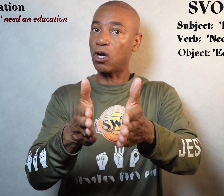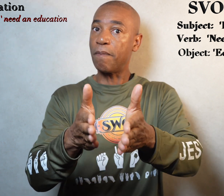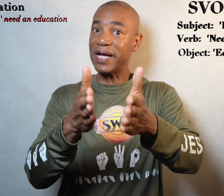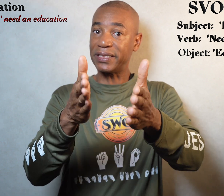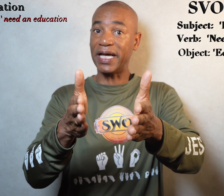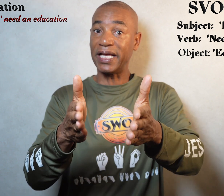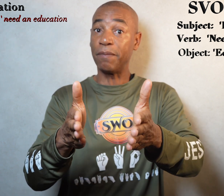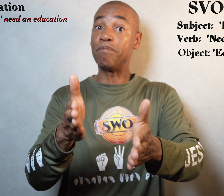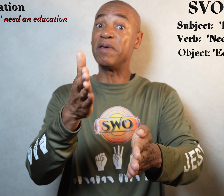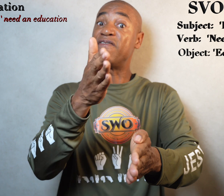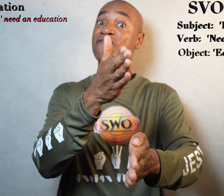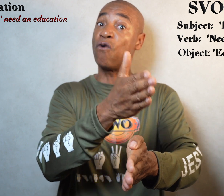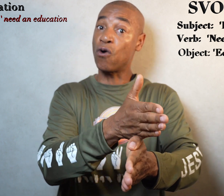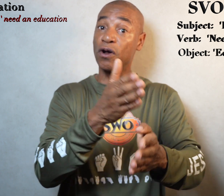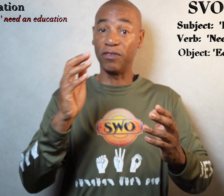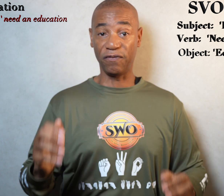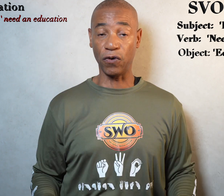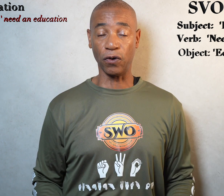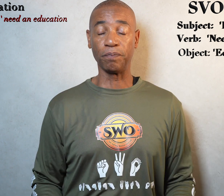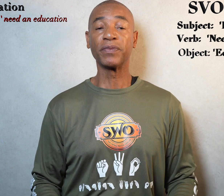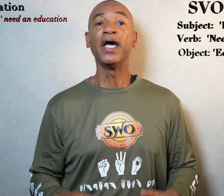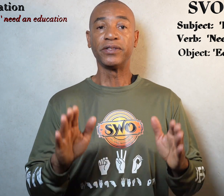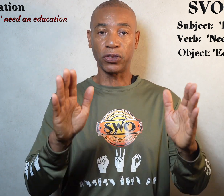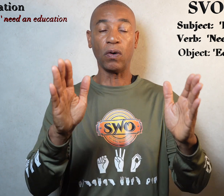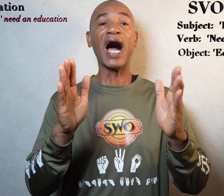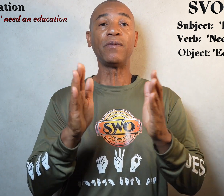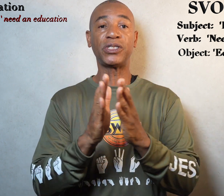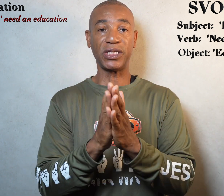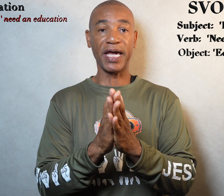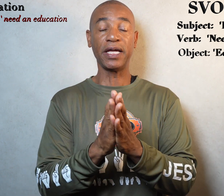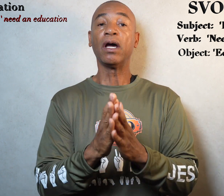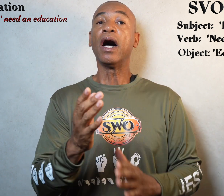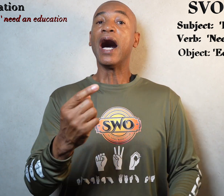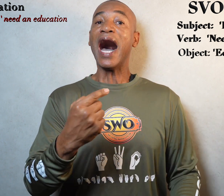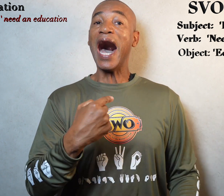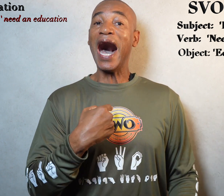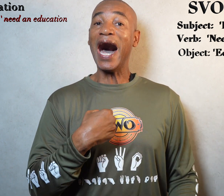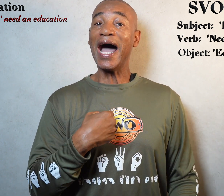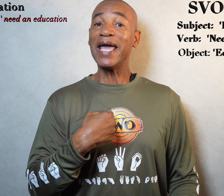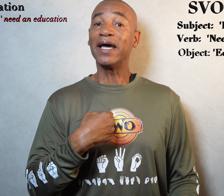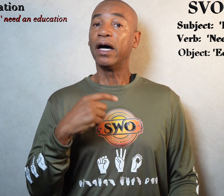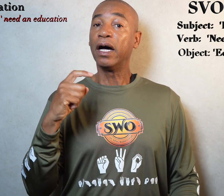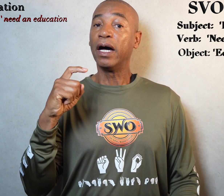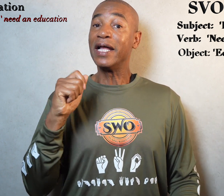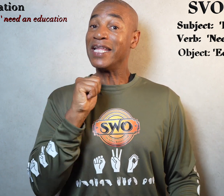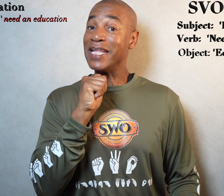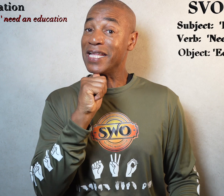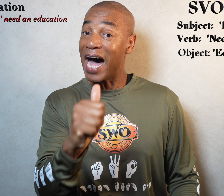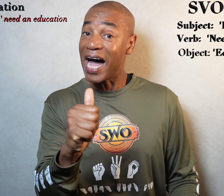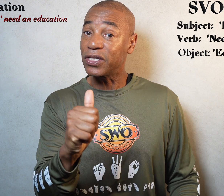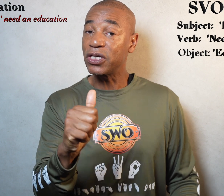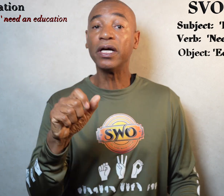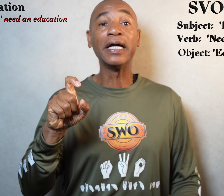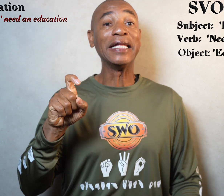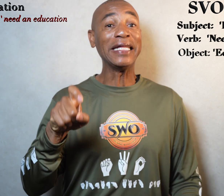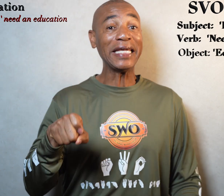by signing it before the verb. So I would say, I not